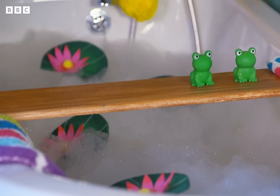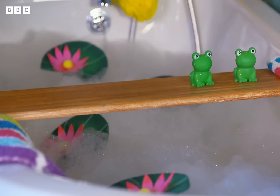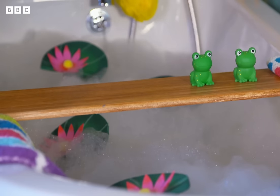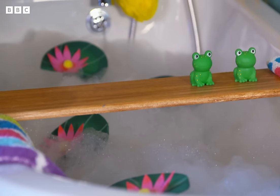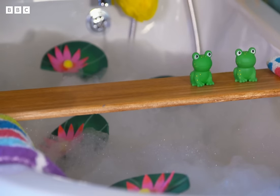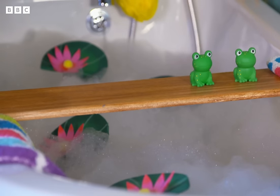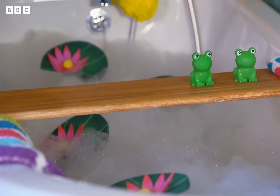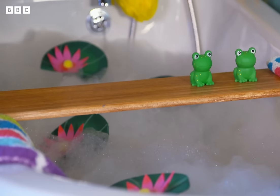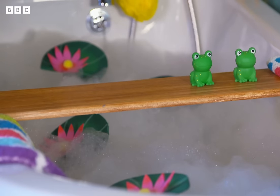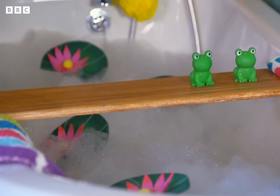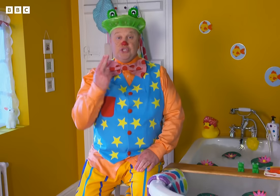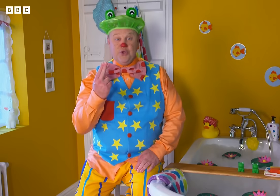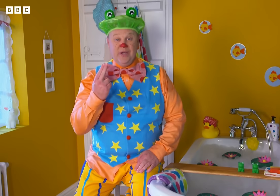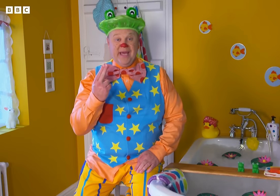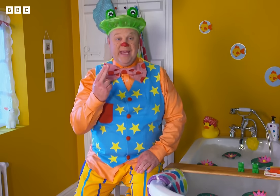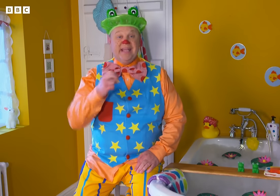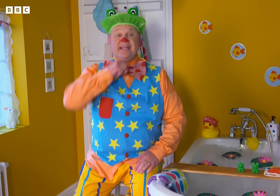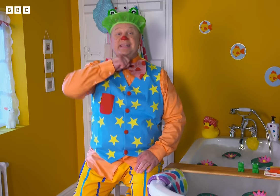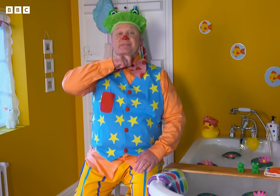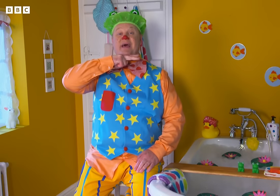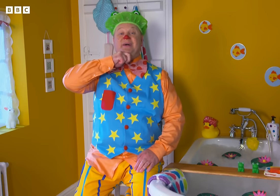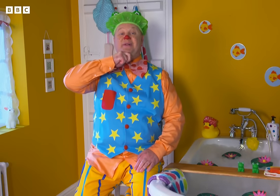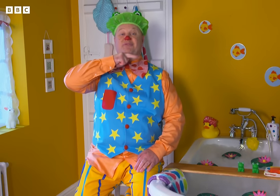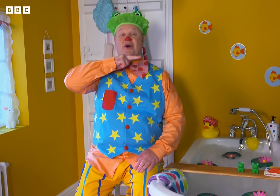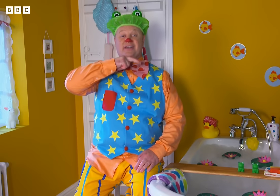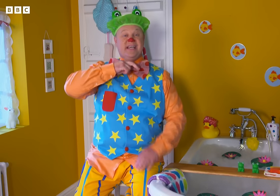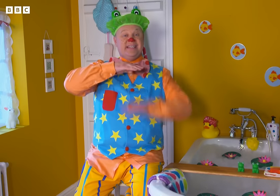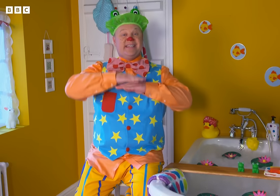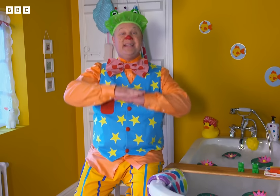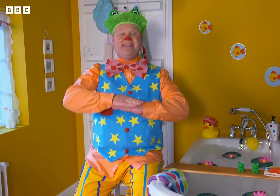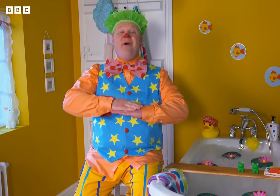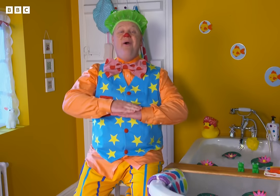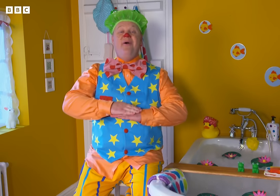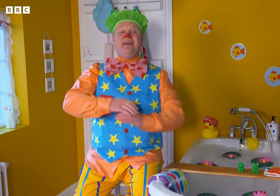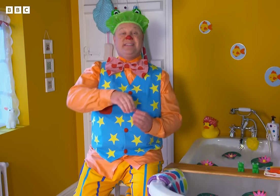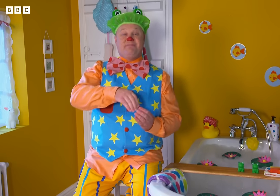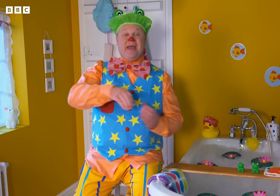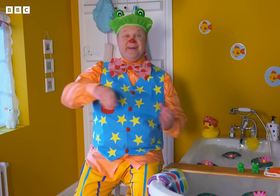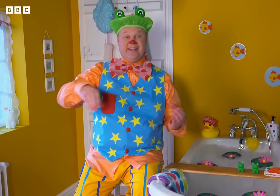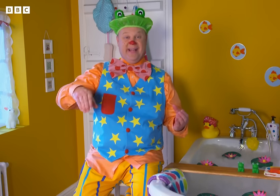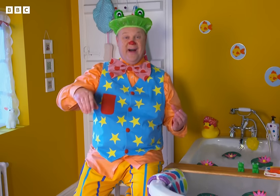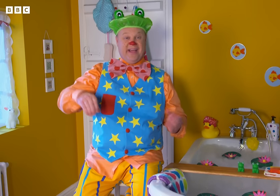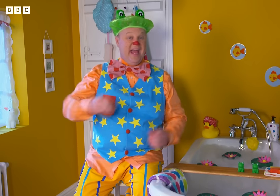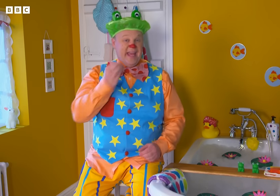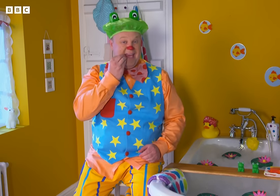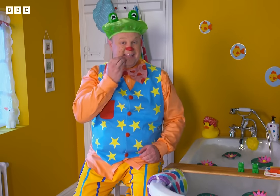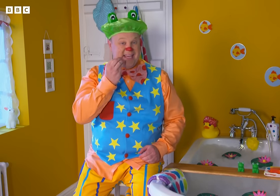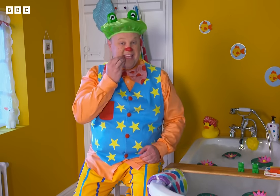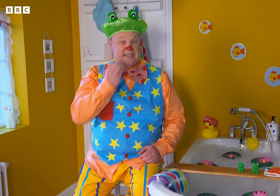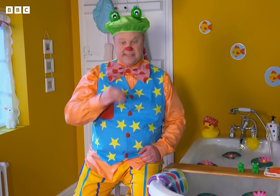One, two! Two little speckled frogs sat on a speckled log, eating